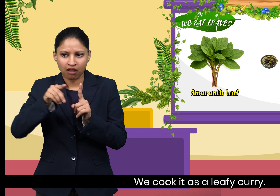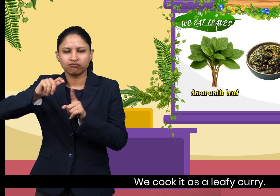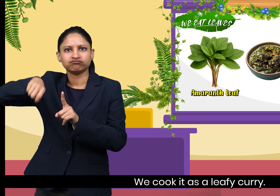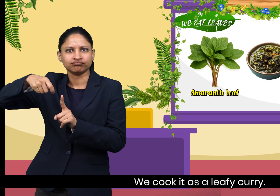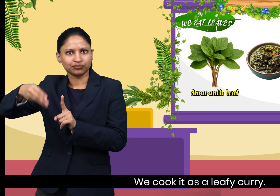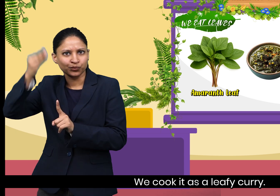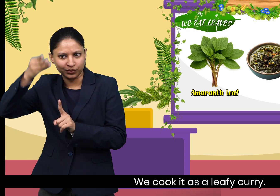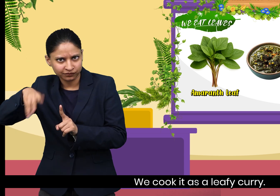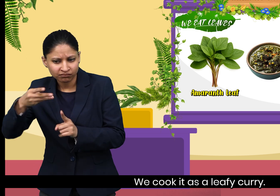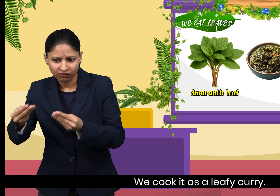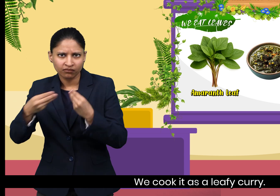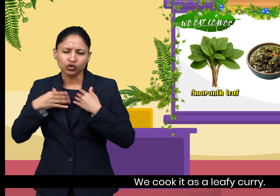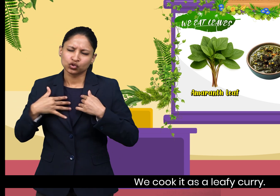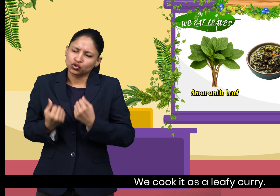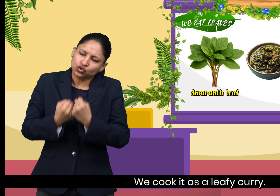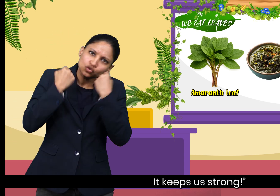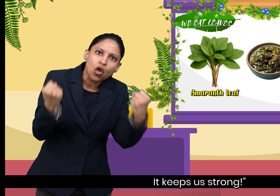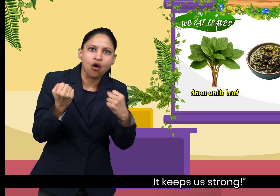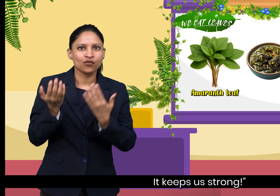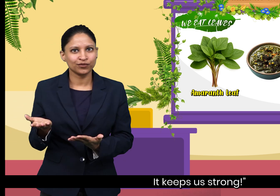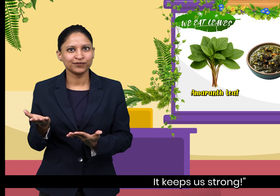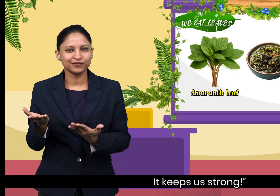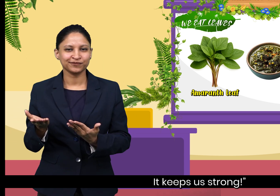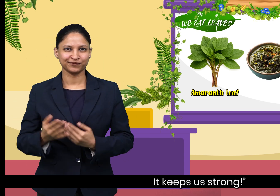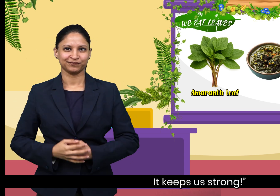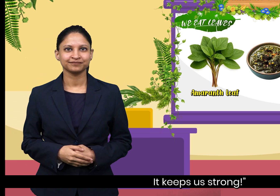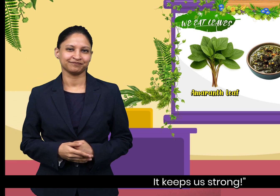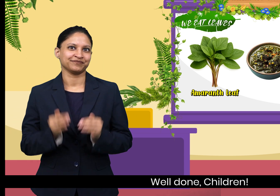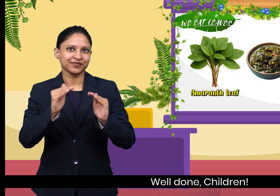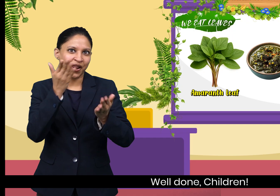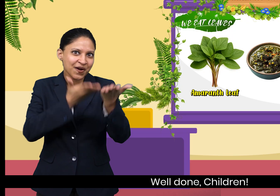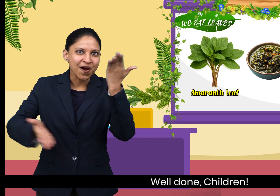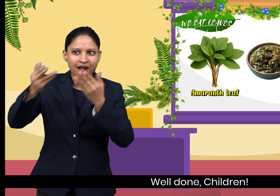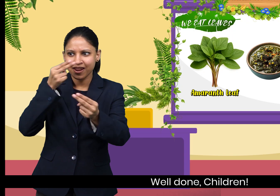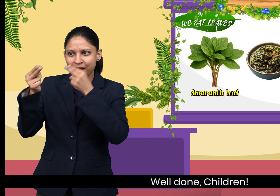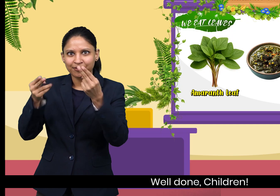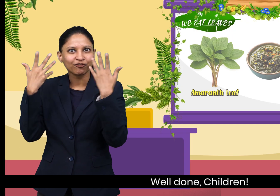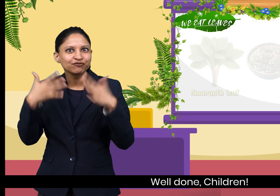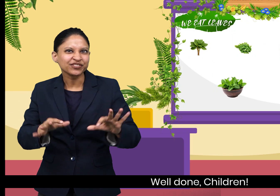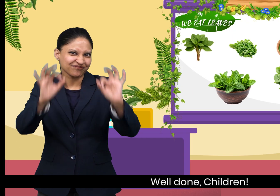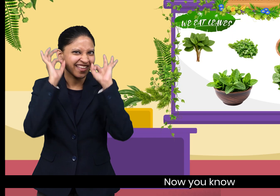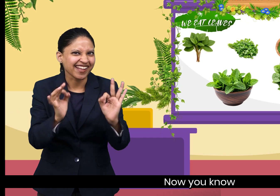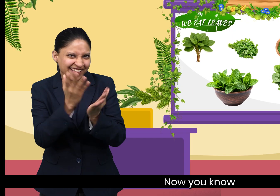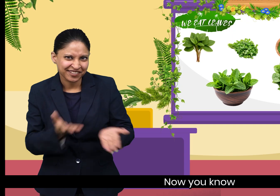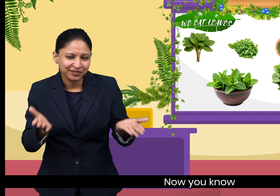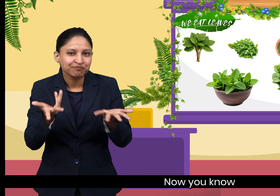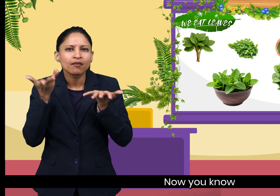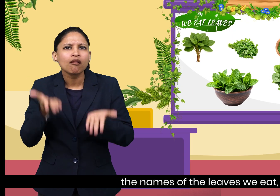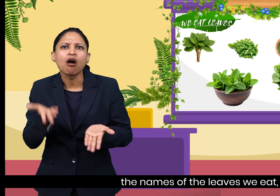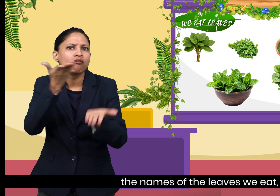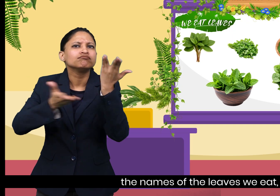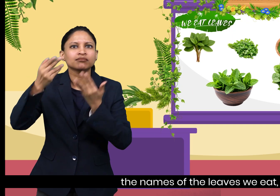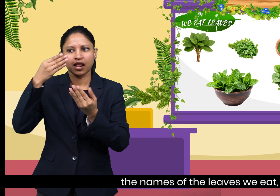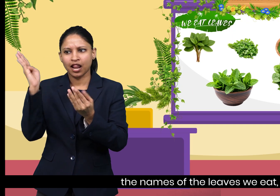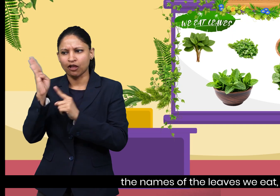We cook it as a leafy curry. It keeps us strong. Well done, children. Now you know